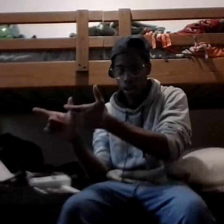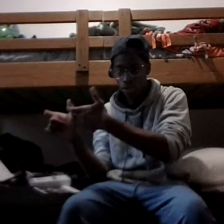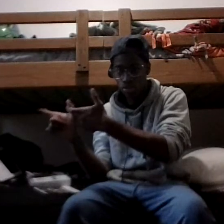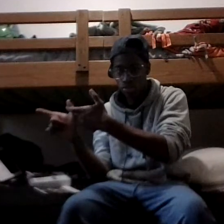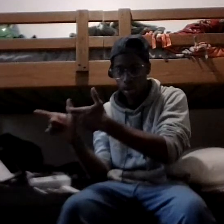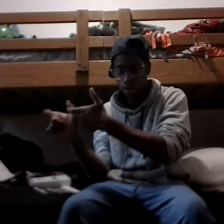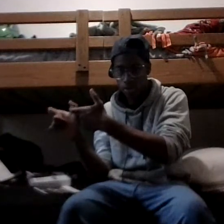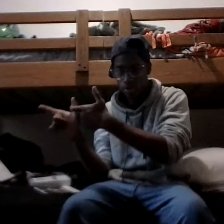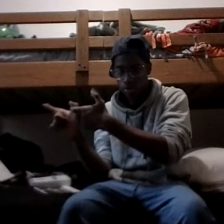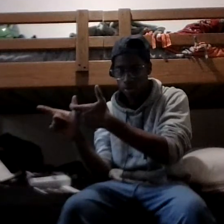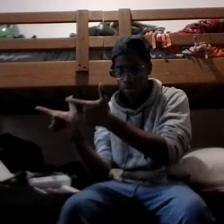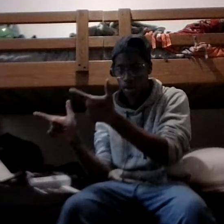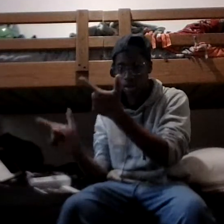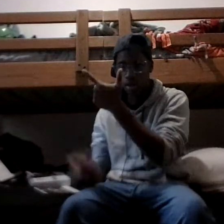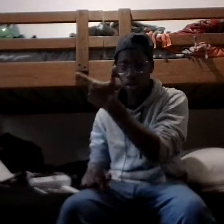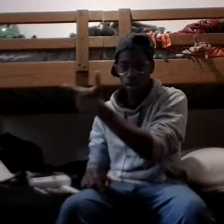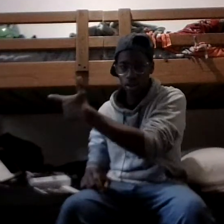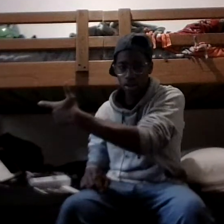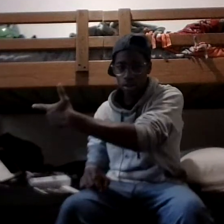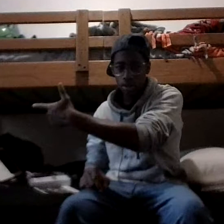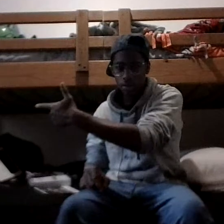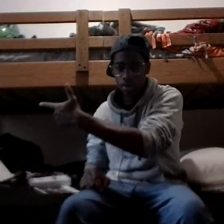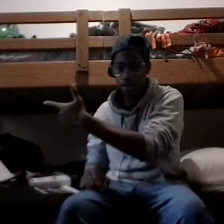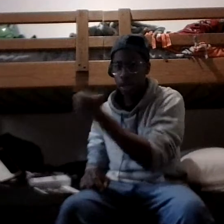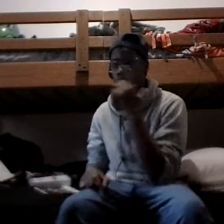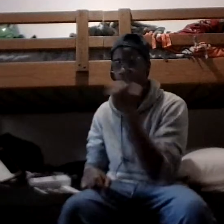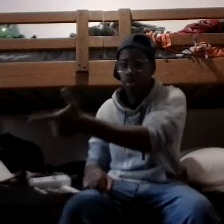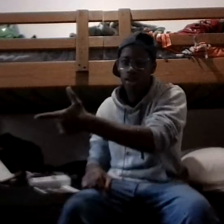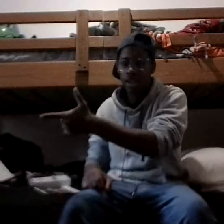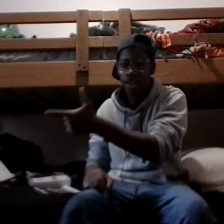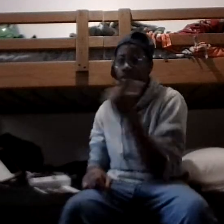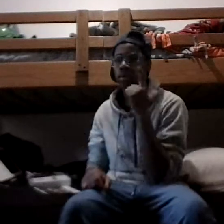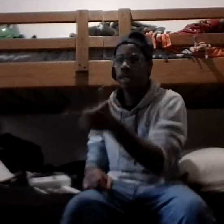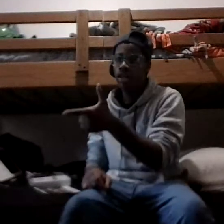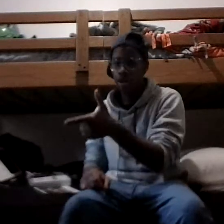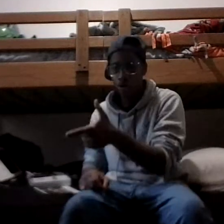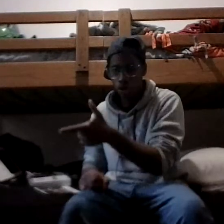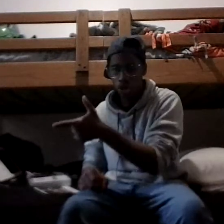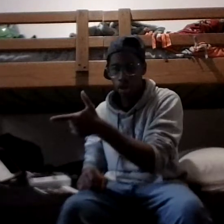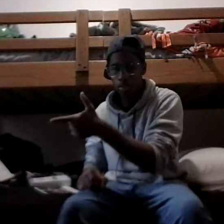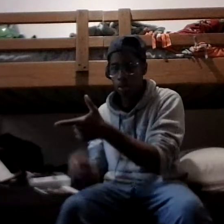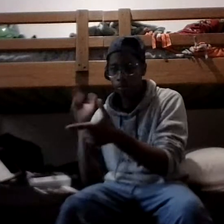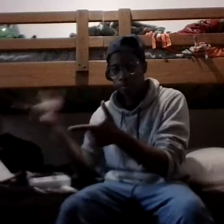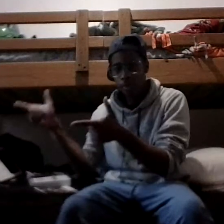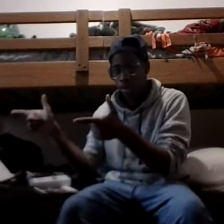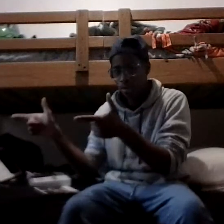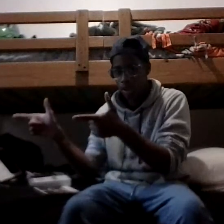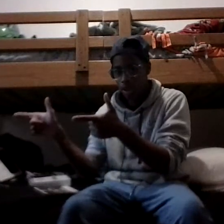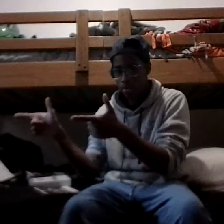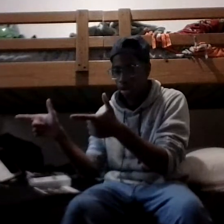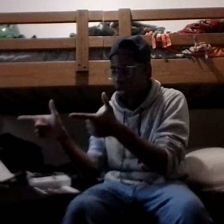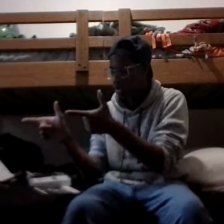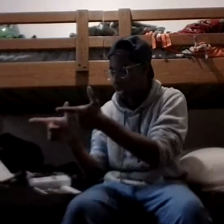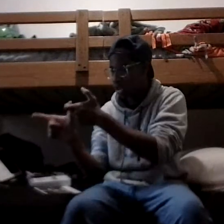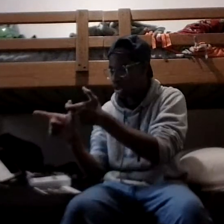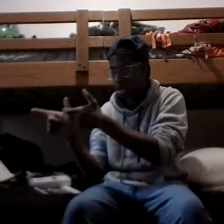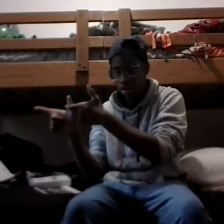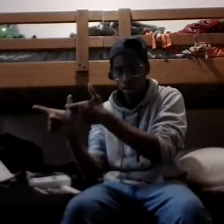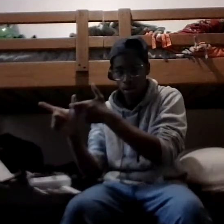how you do run run you see like you're pointing at somebody with your thumb up doing the same with the other ones hook